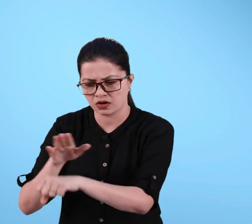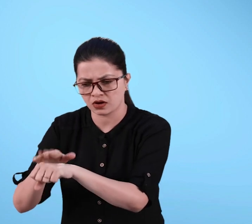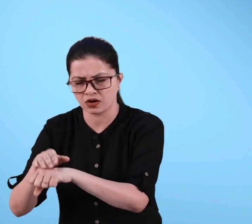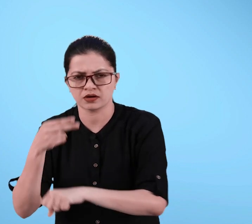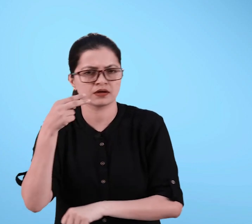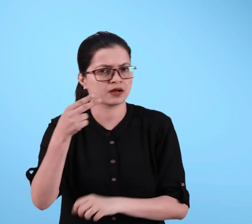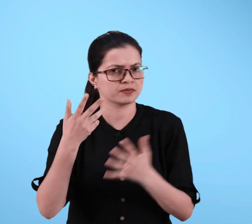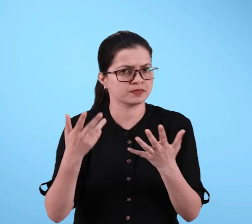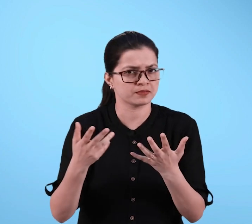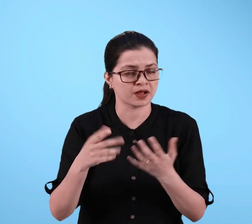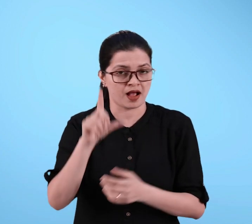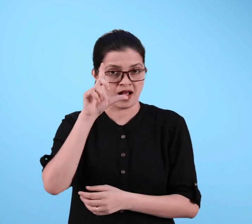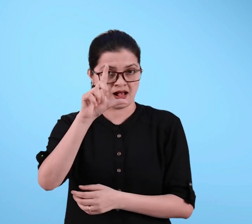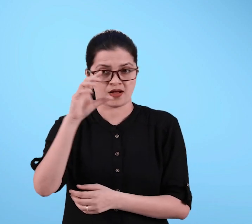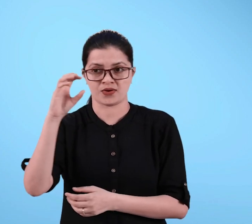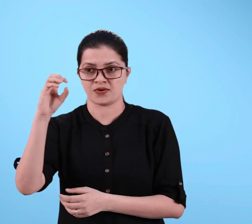As shown in figure 3.13.